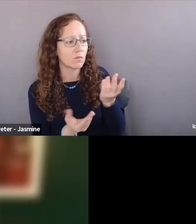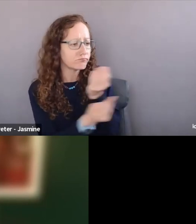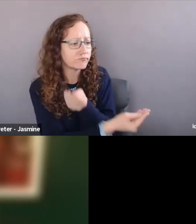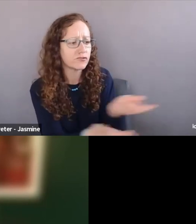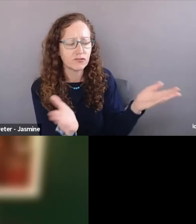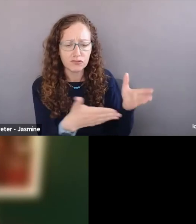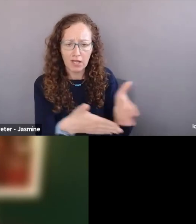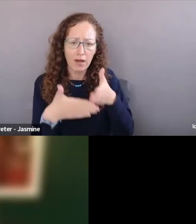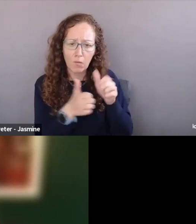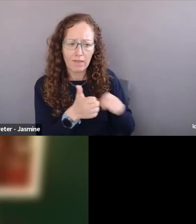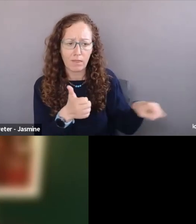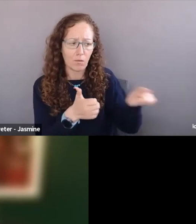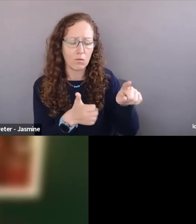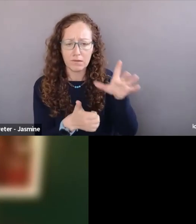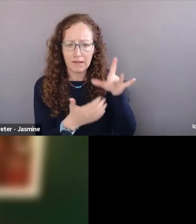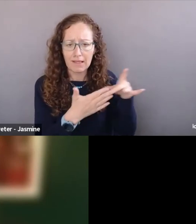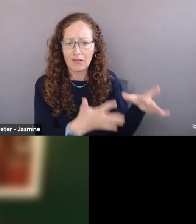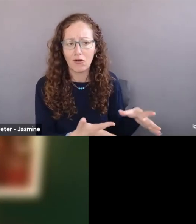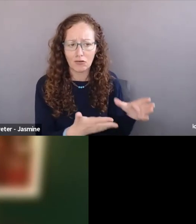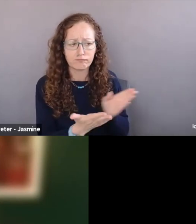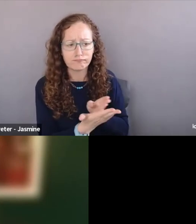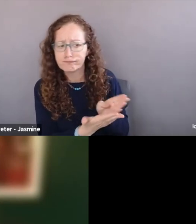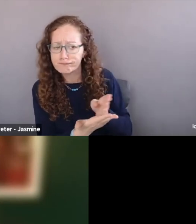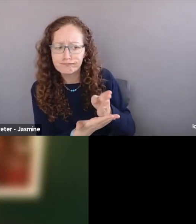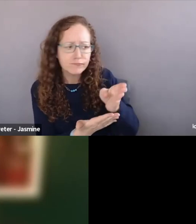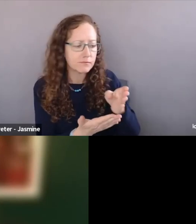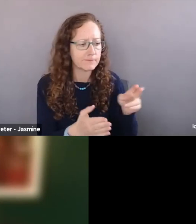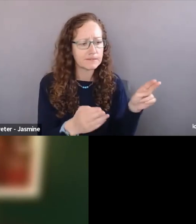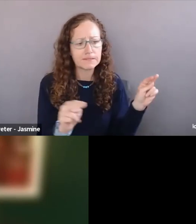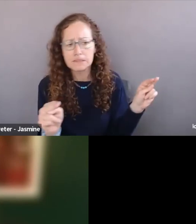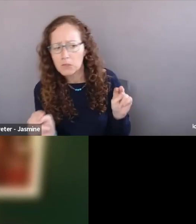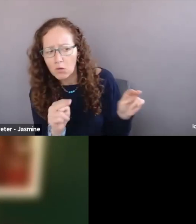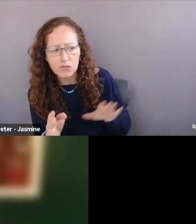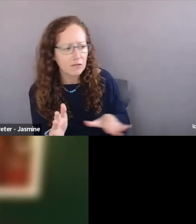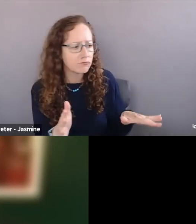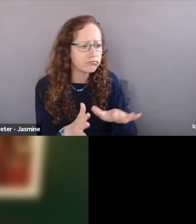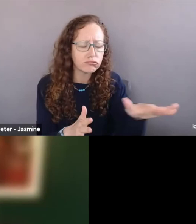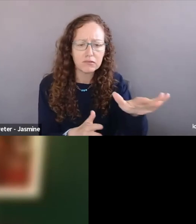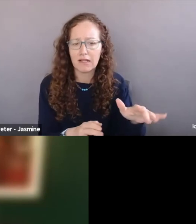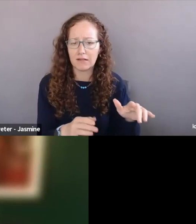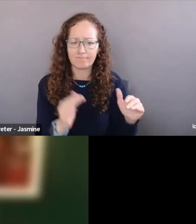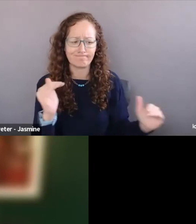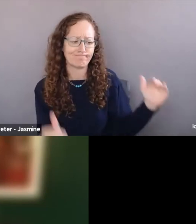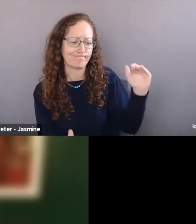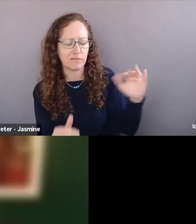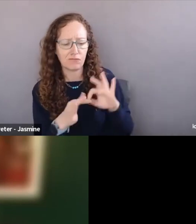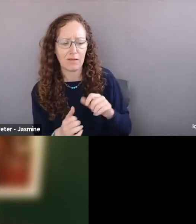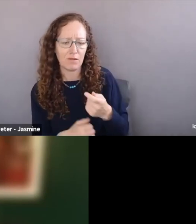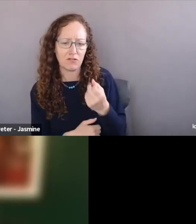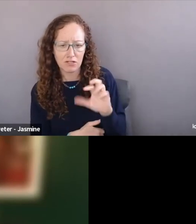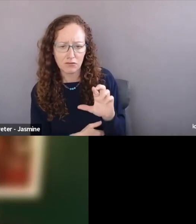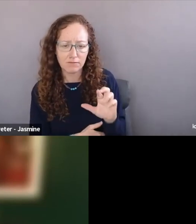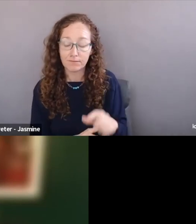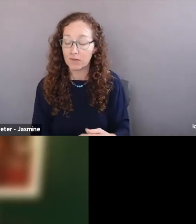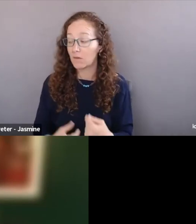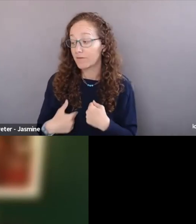these the gender-based systemic inequities? Yeah, I mean, for me, I think one of the pieces of